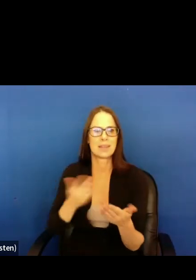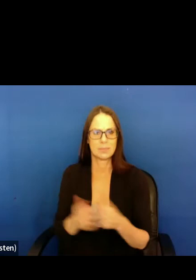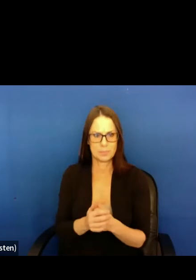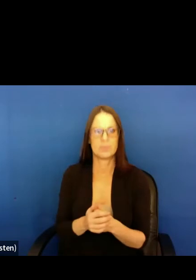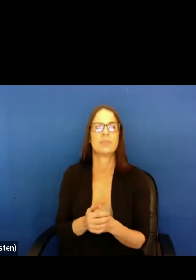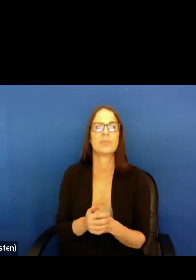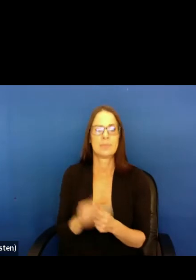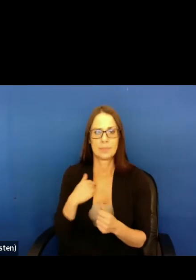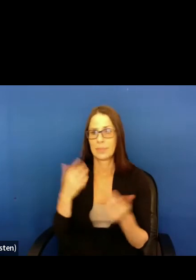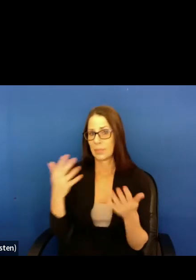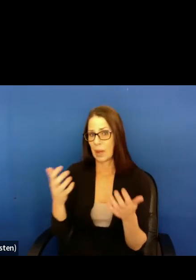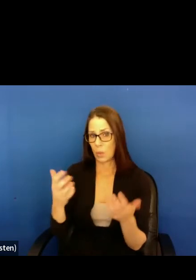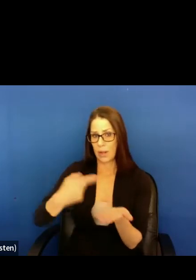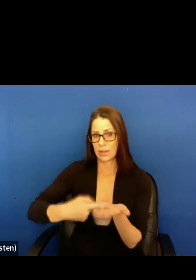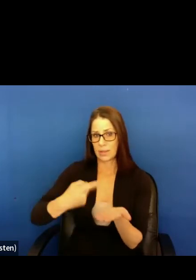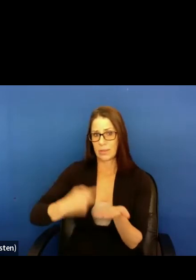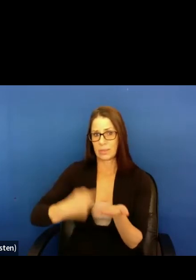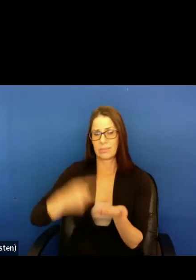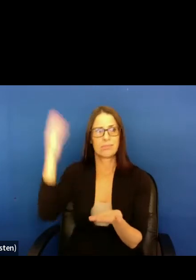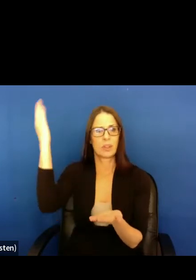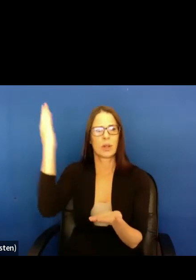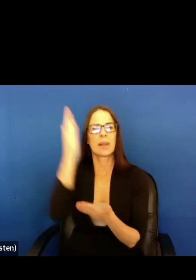I'd like to talk about some of the things that we have